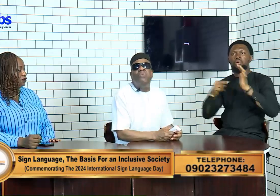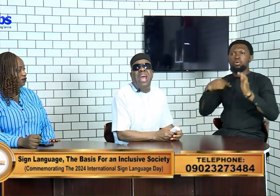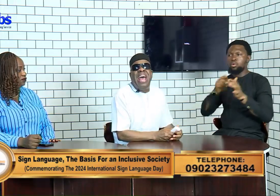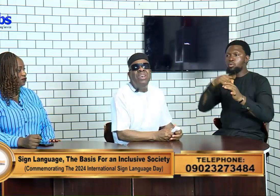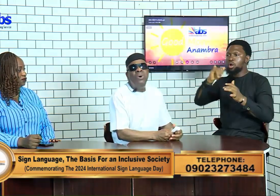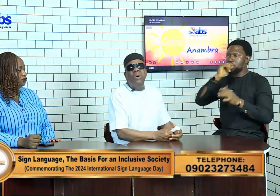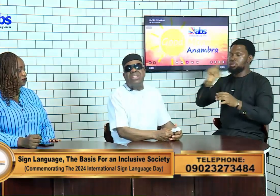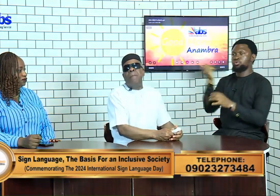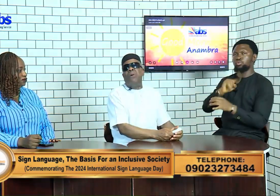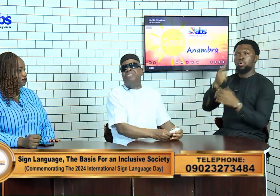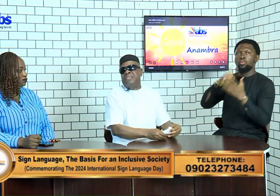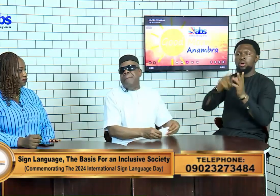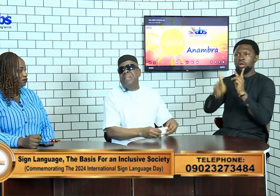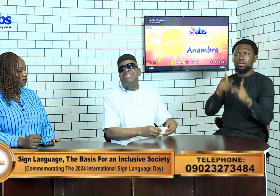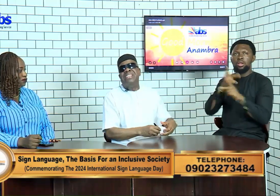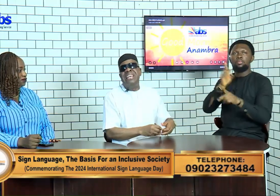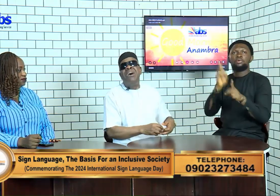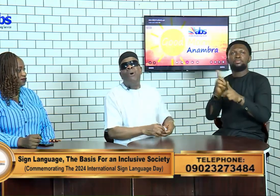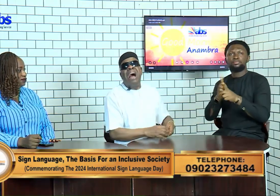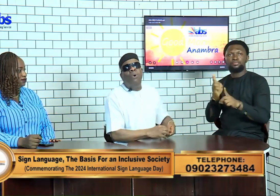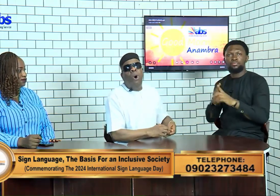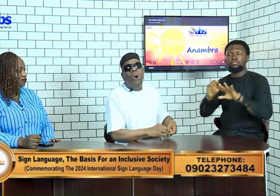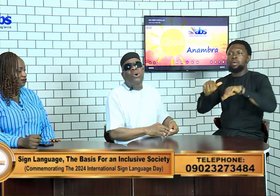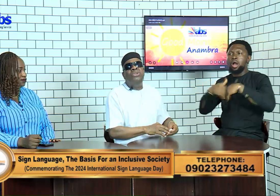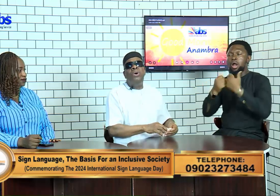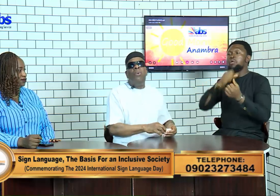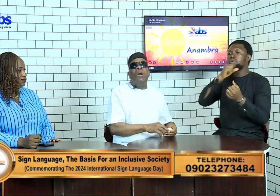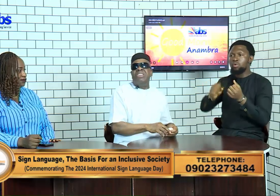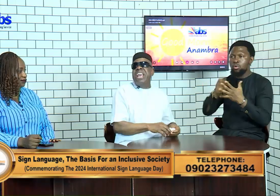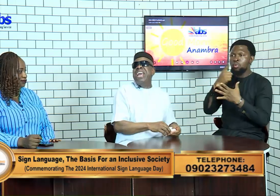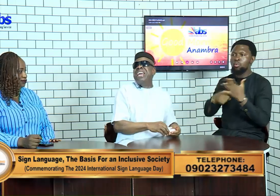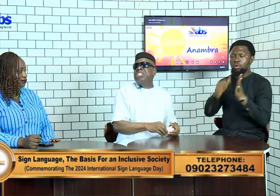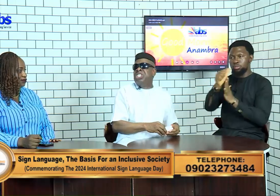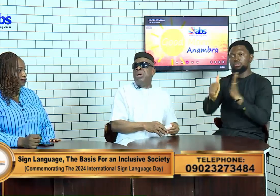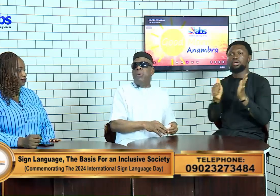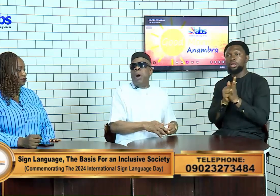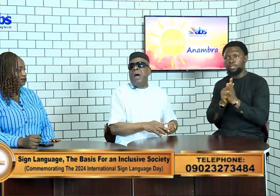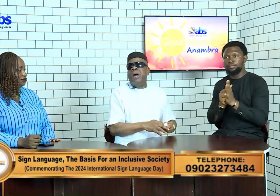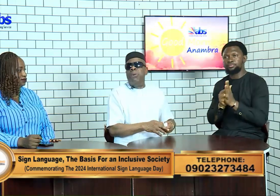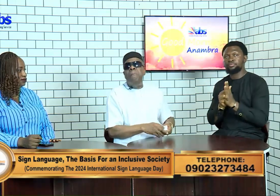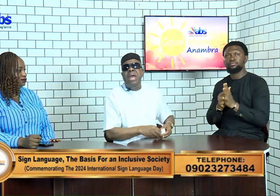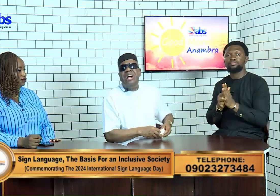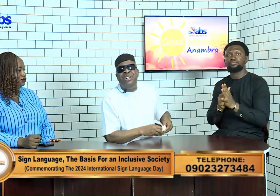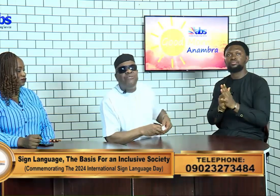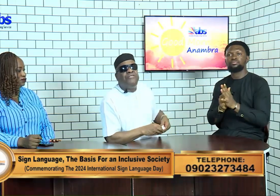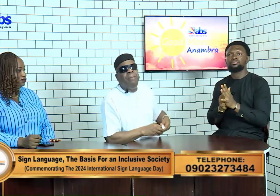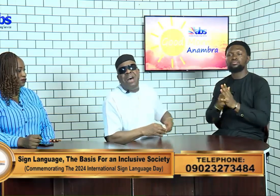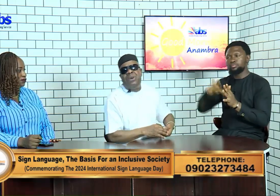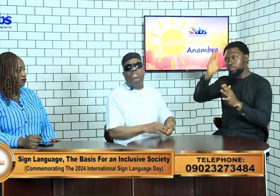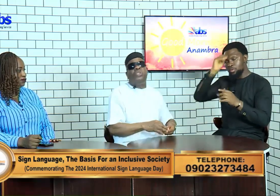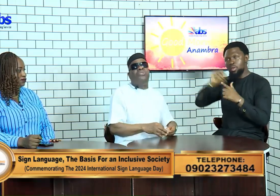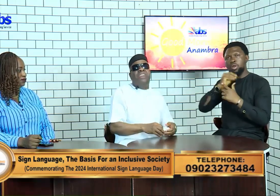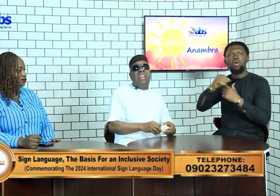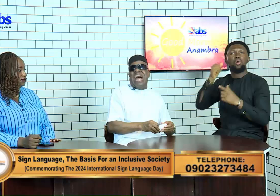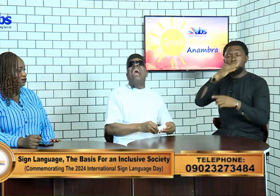is where, what type of disability, how old, what age, male,